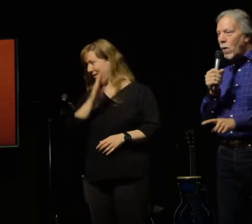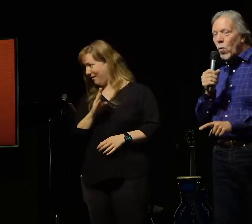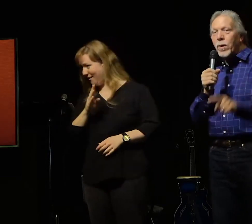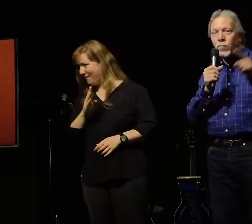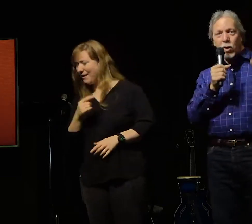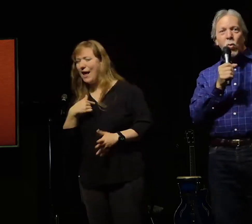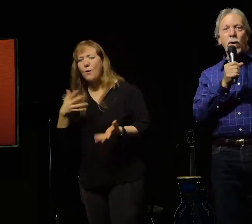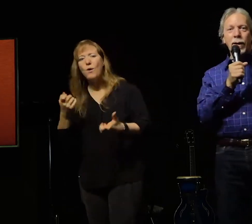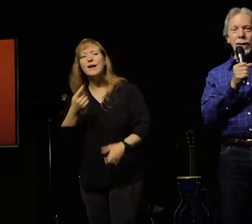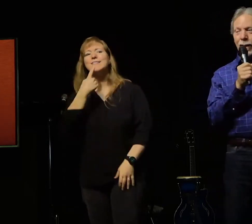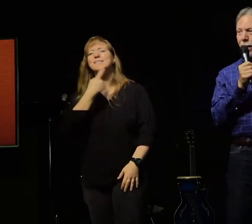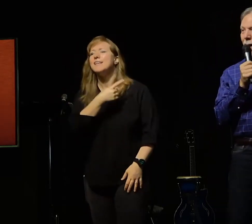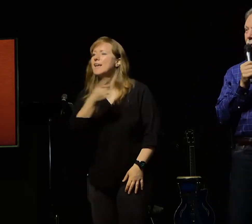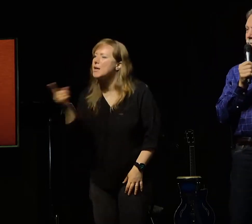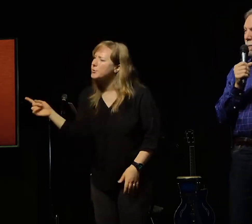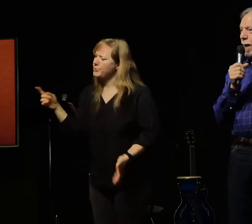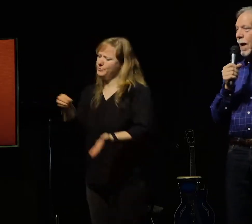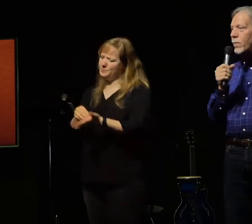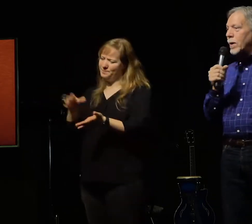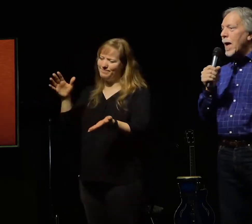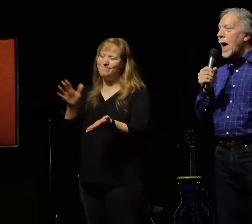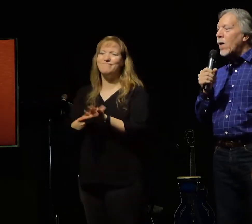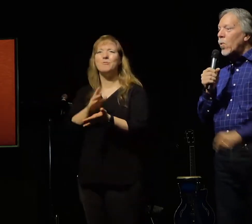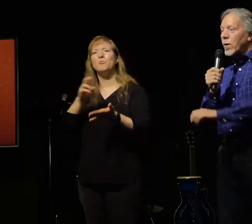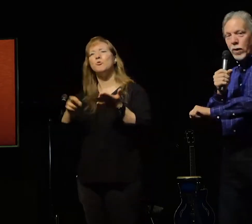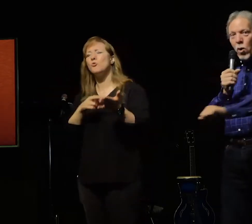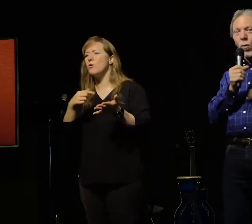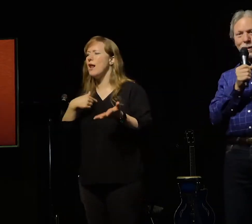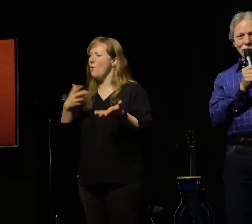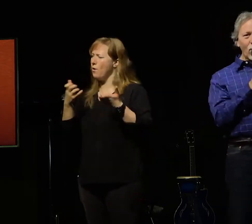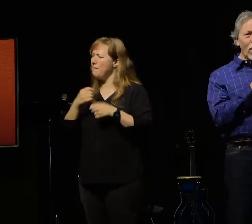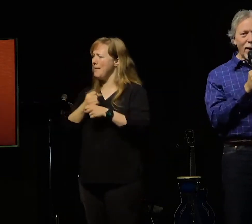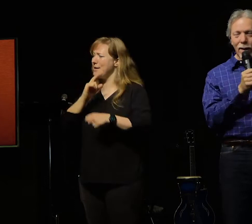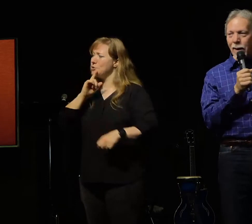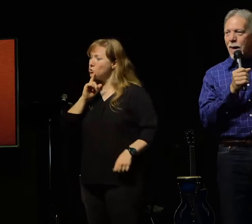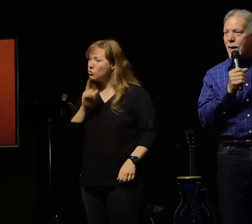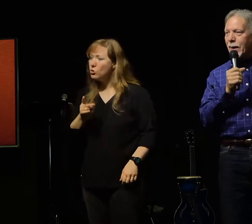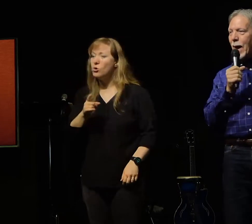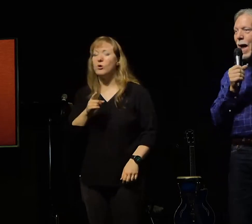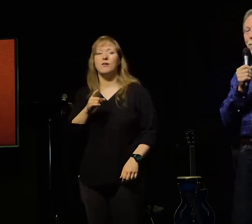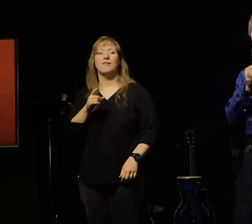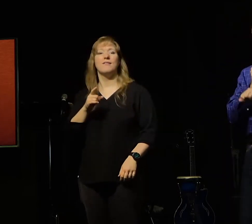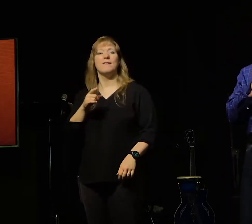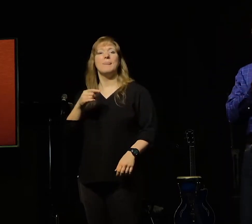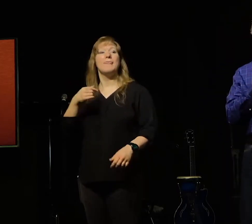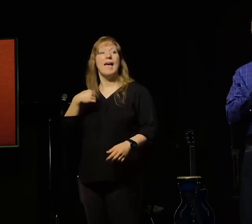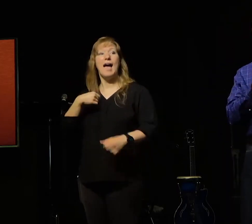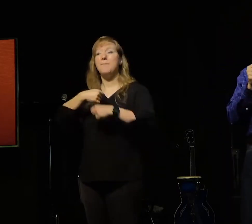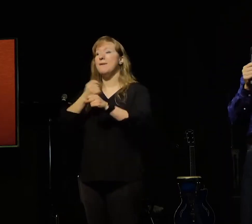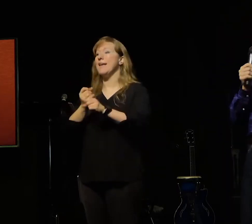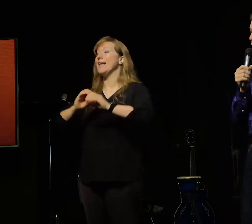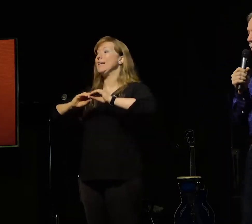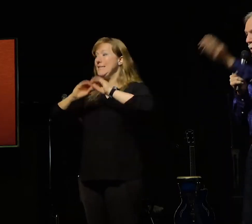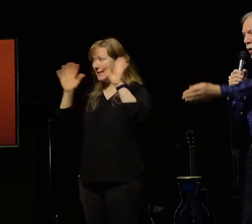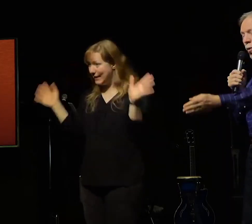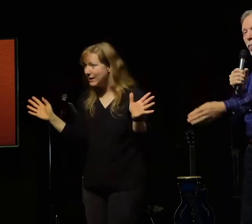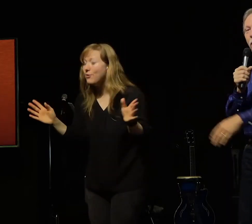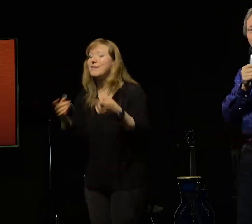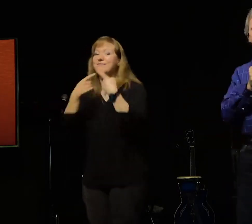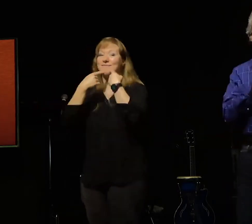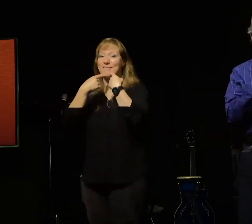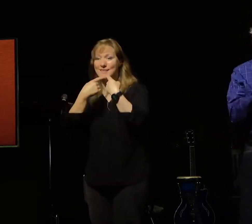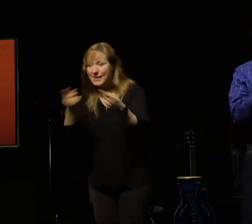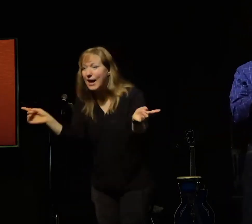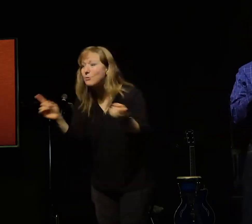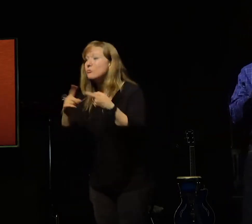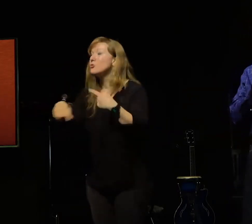you, I want it recorded in heaven. I want it recorded somewhere that I made it clear and I announced to you and